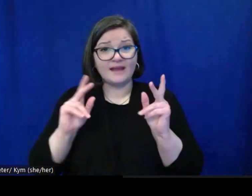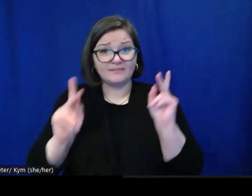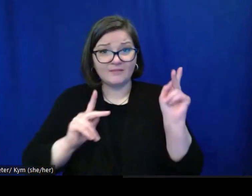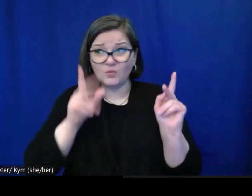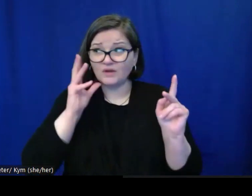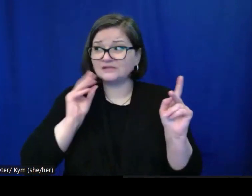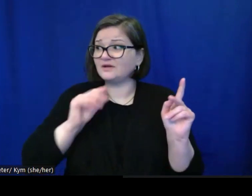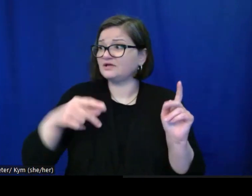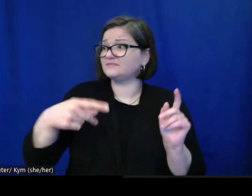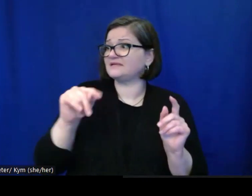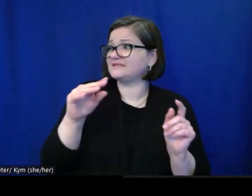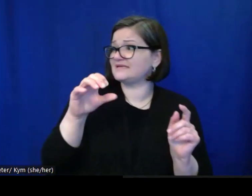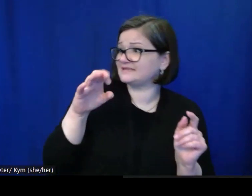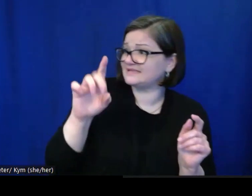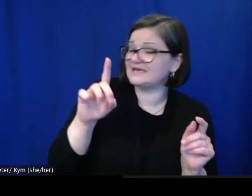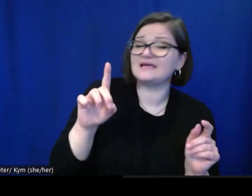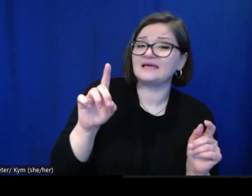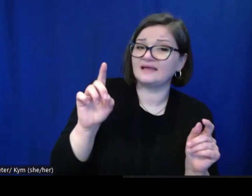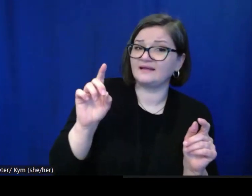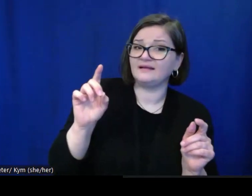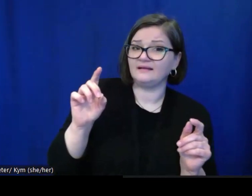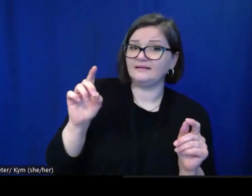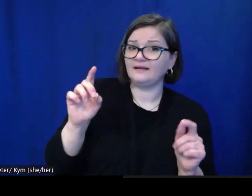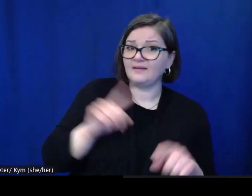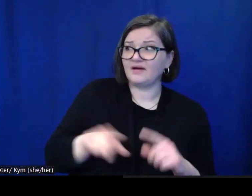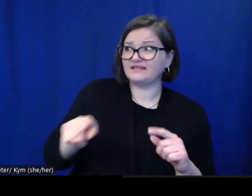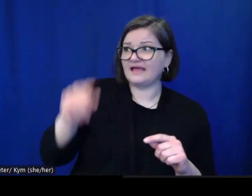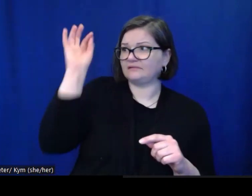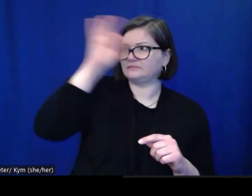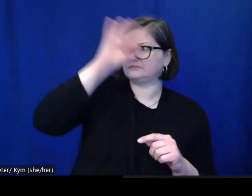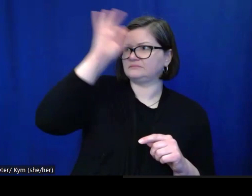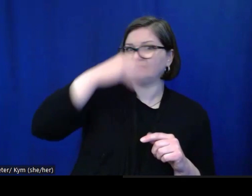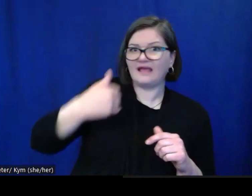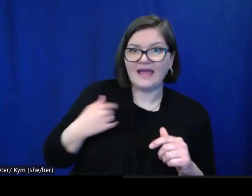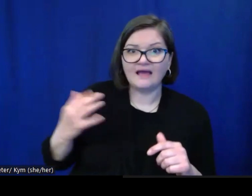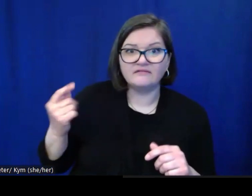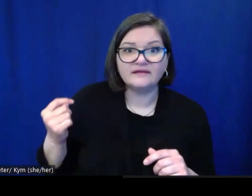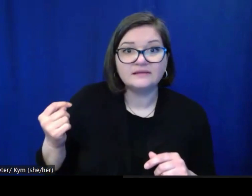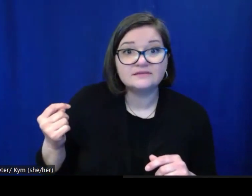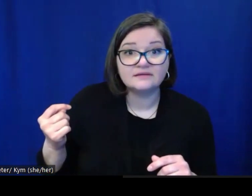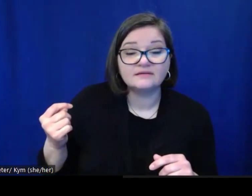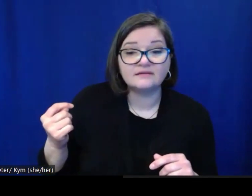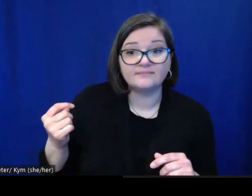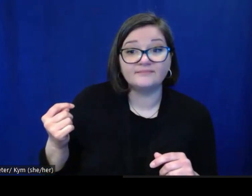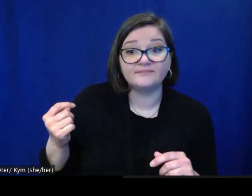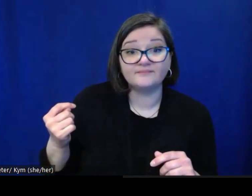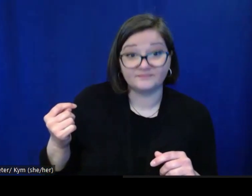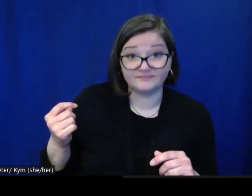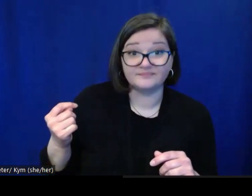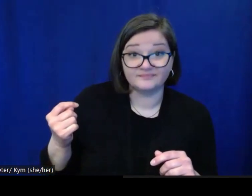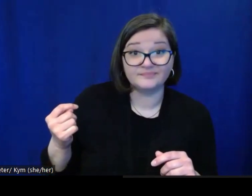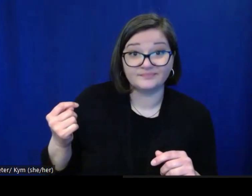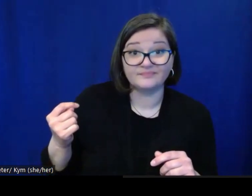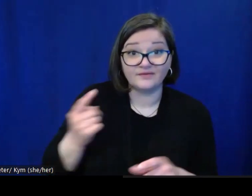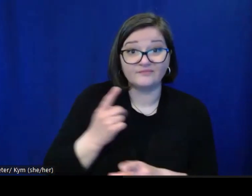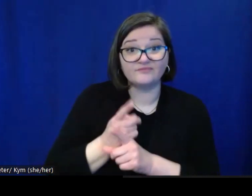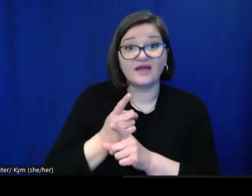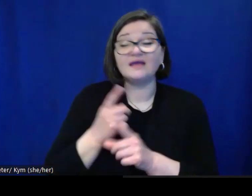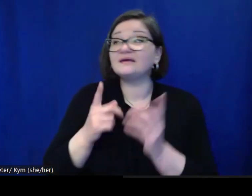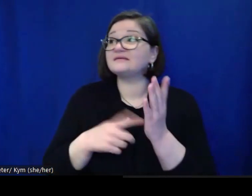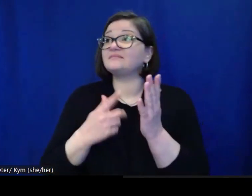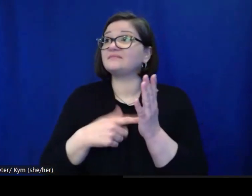symptoms of PTSD, and they don't know they have PTSD, right? Sometimes they